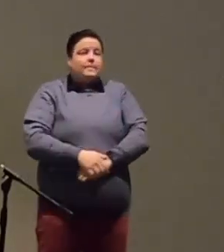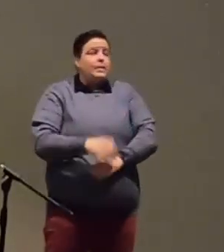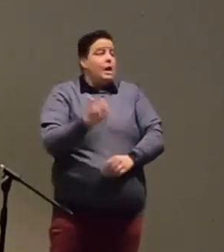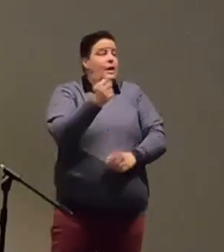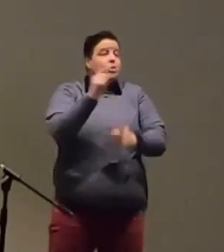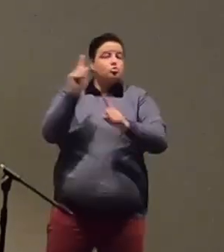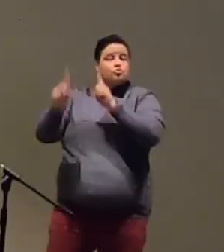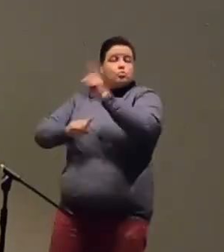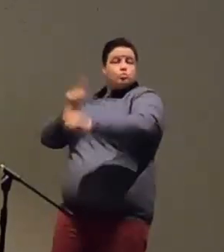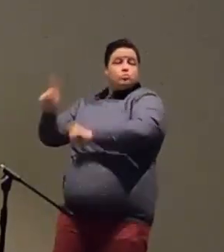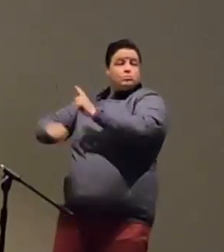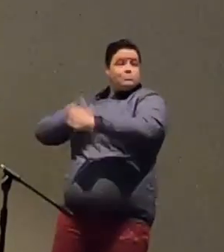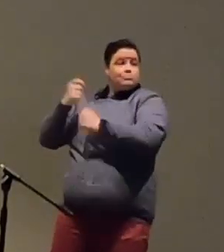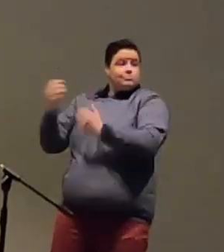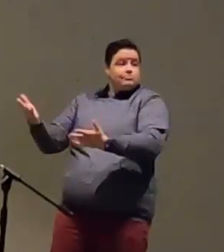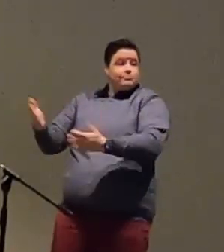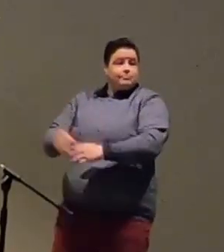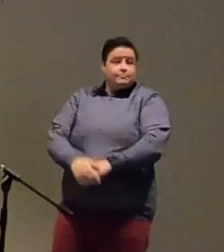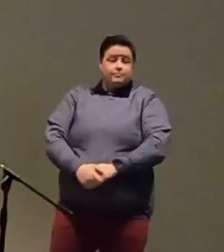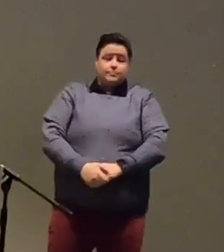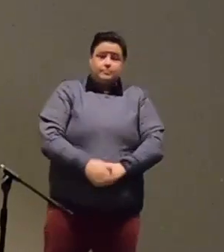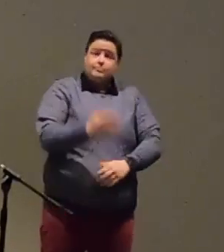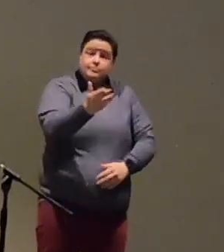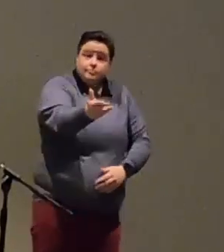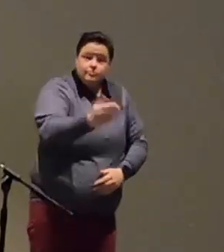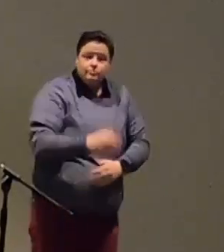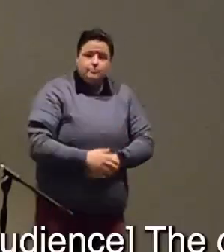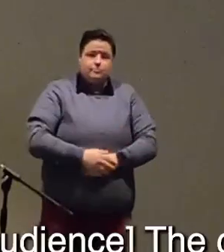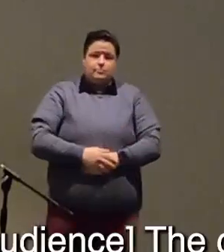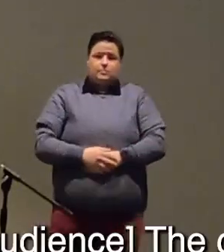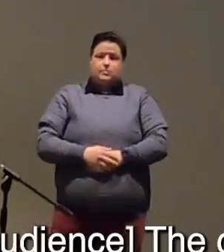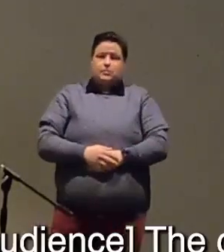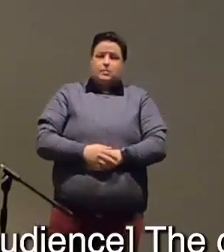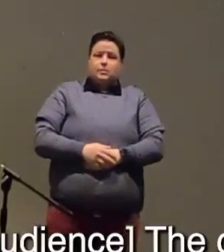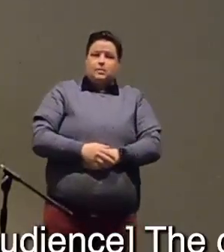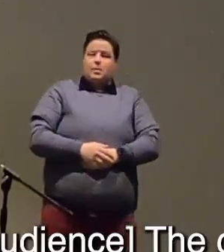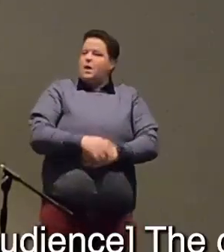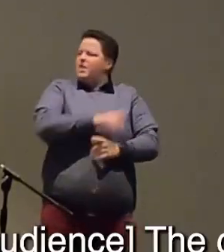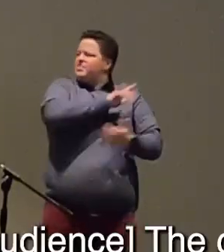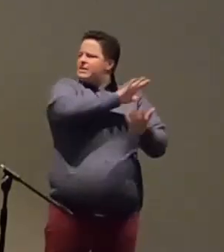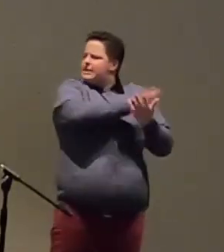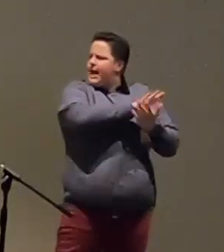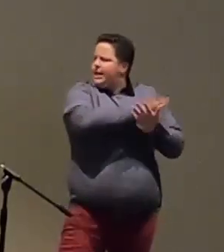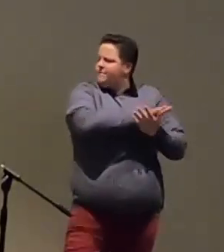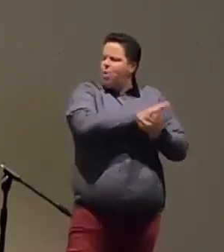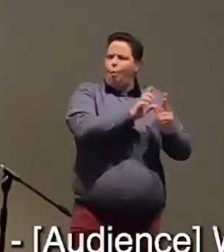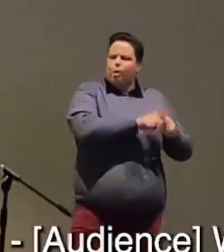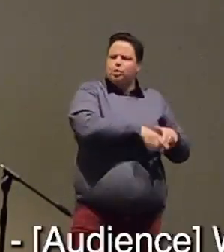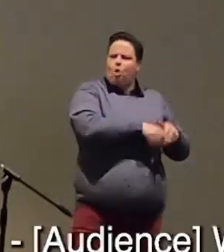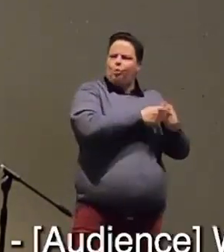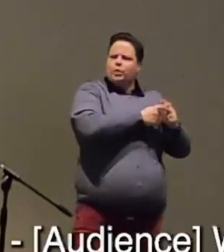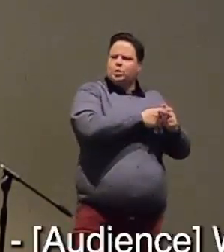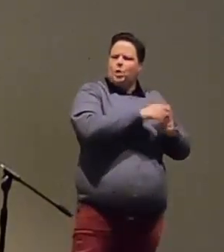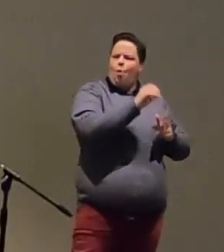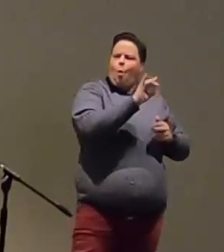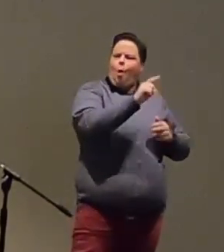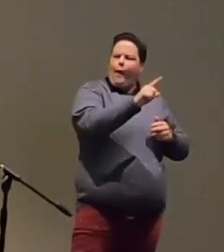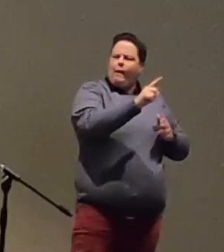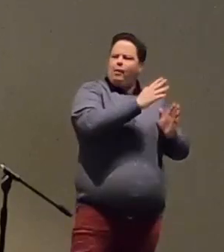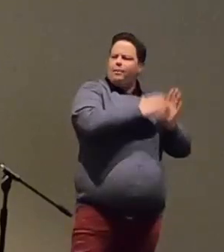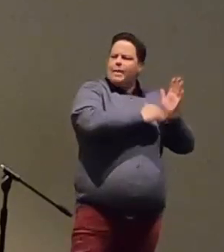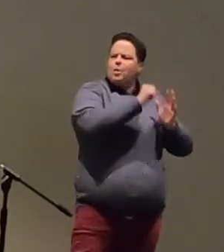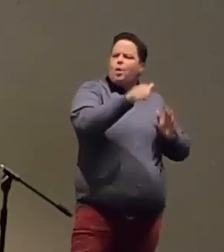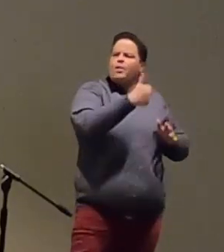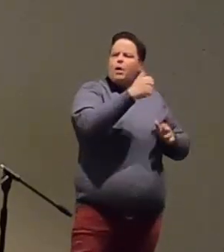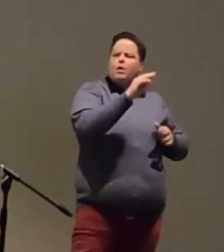Do you have any questions? Yes? Questions about the Academy. Was Yes. it originally just oil paintings, or were there